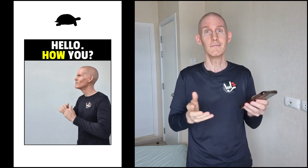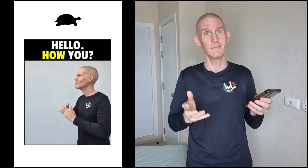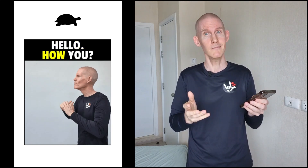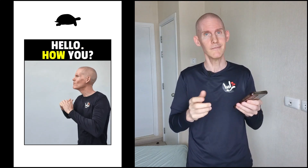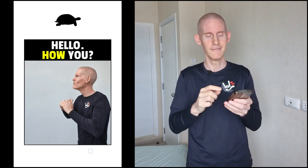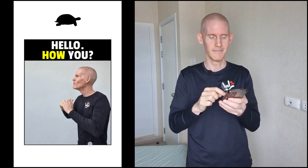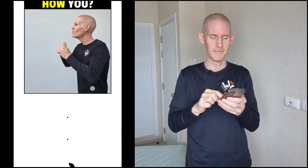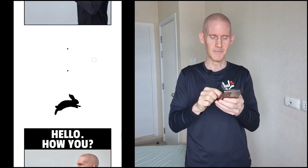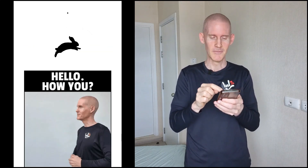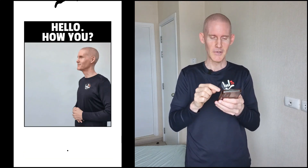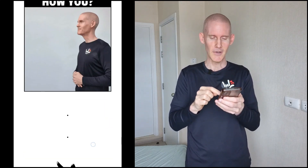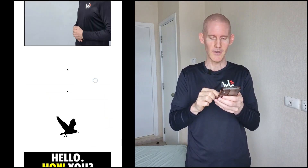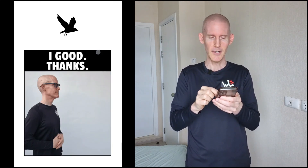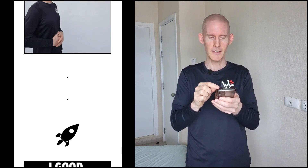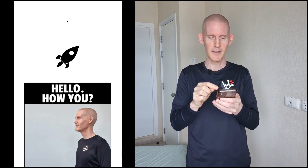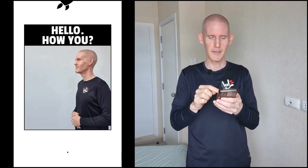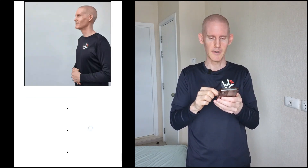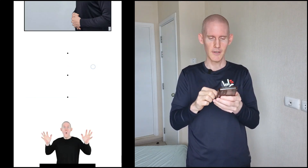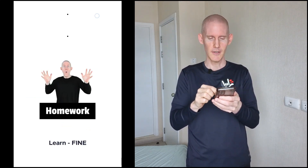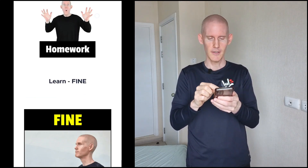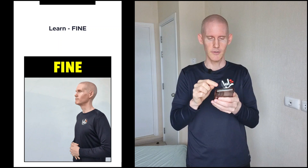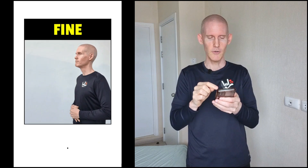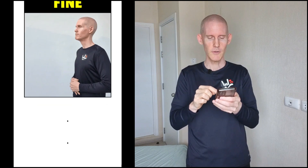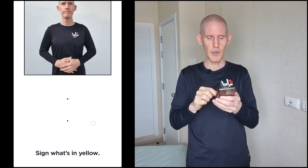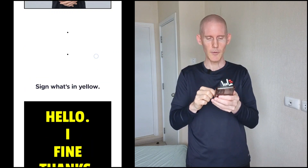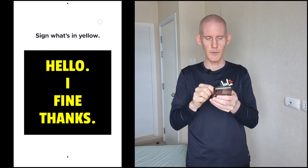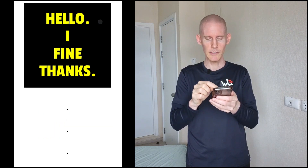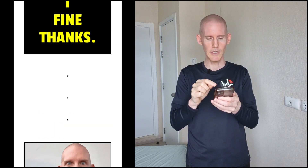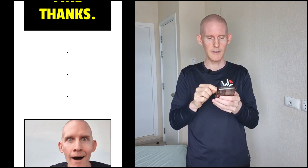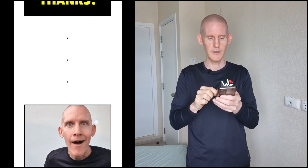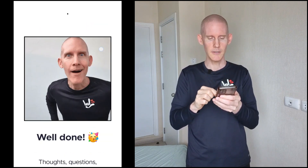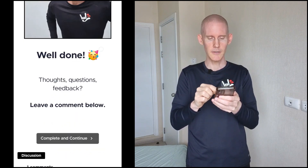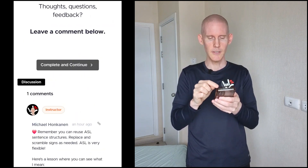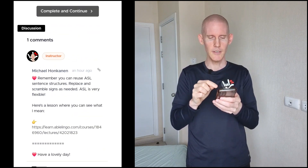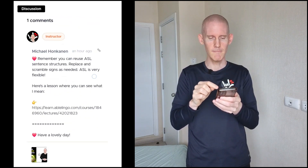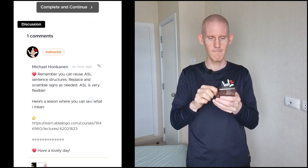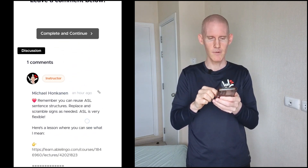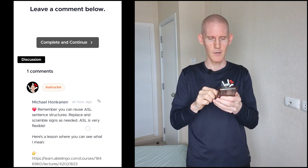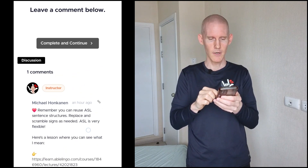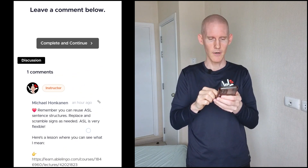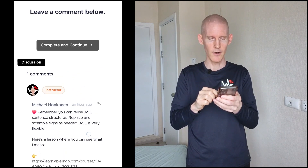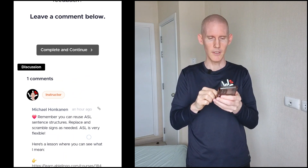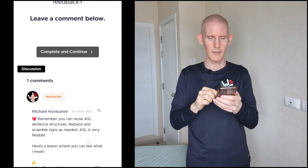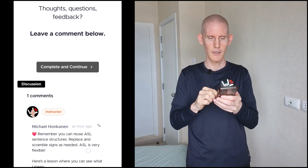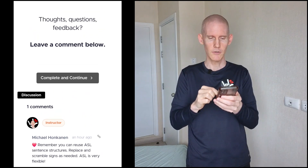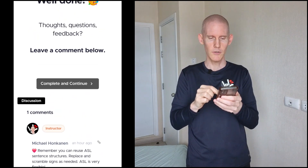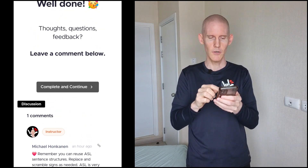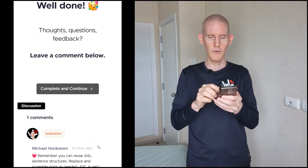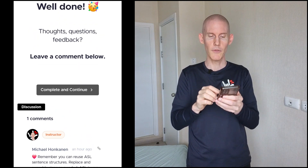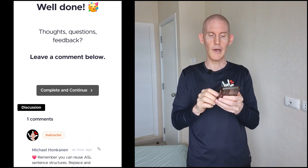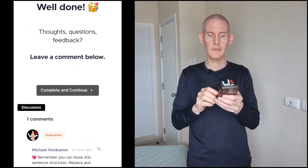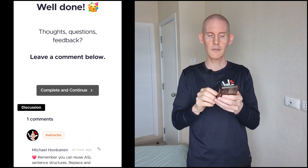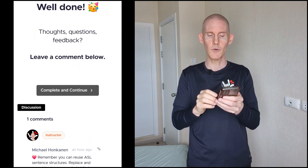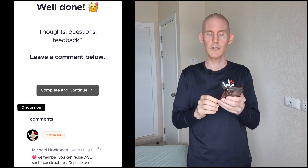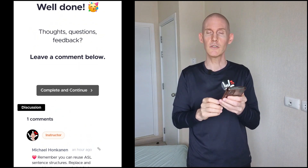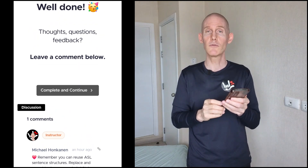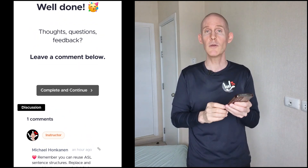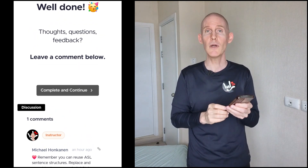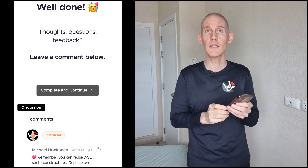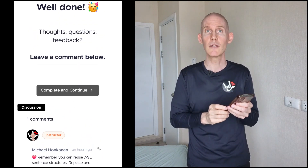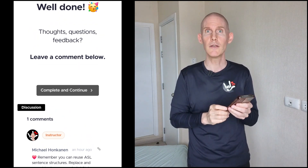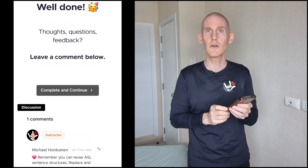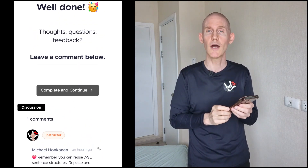up. All right, so at the bottom of this lesson, let's see. All right, so thoughts,